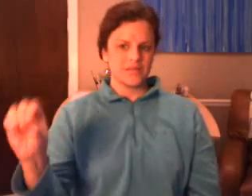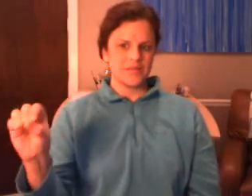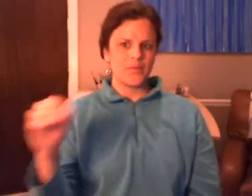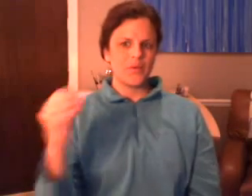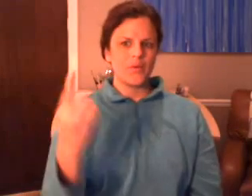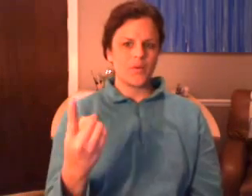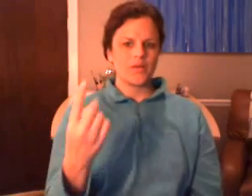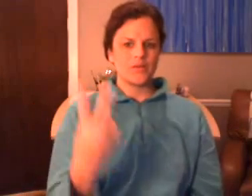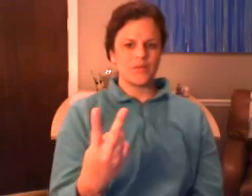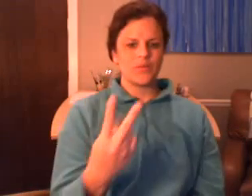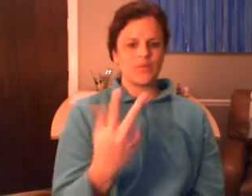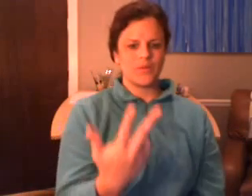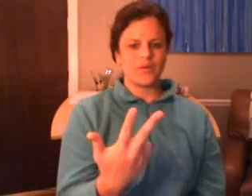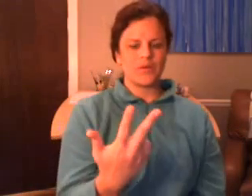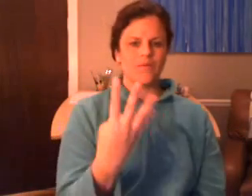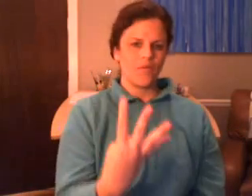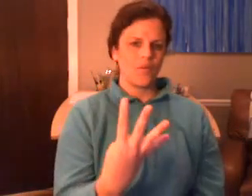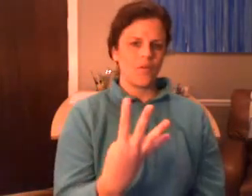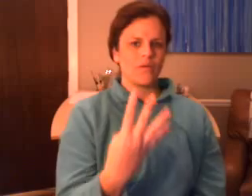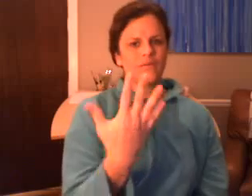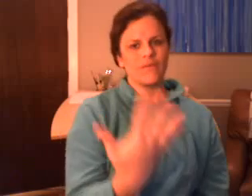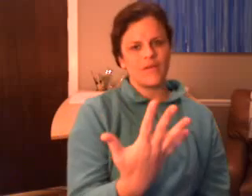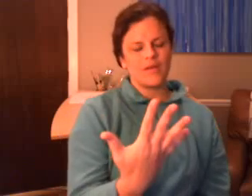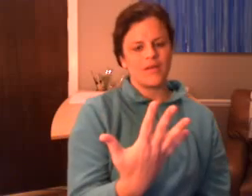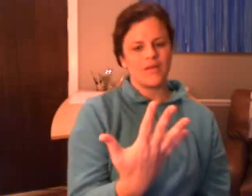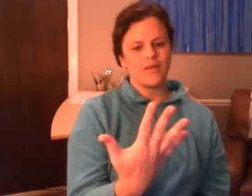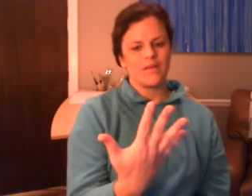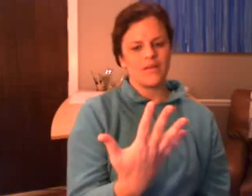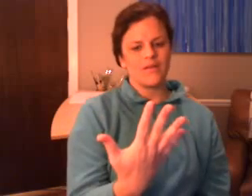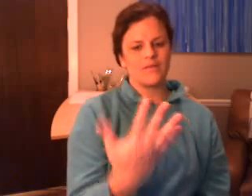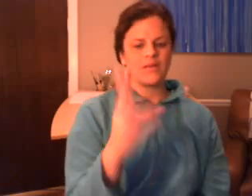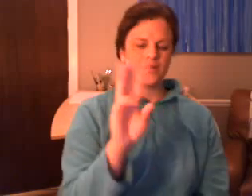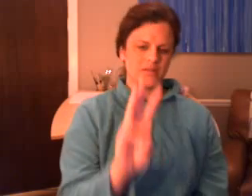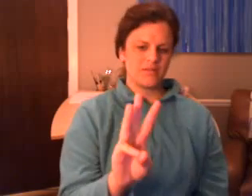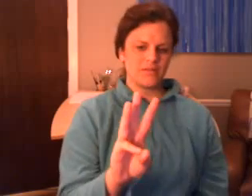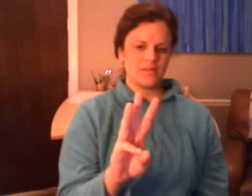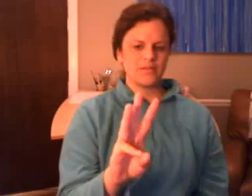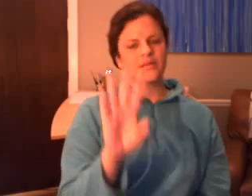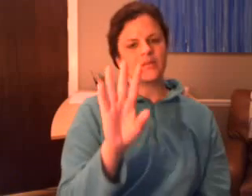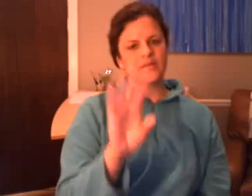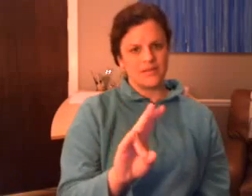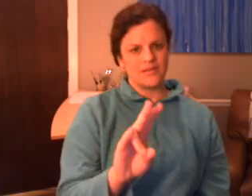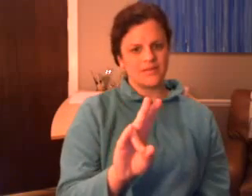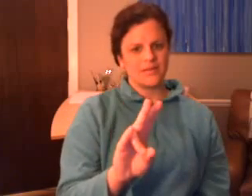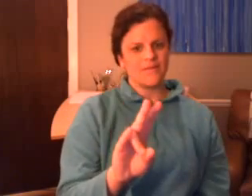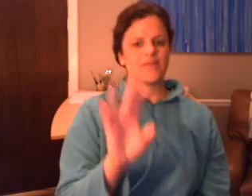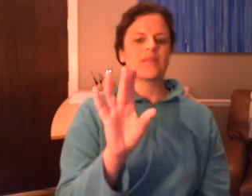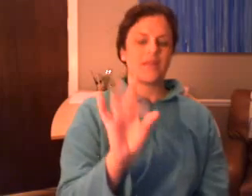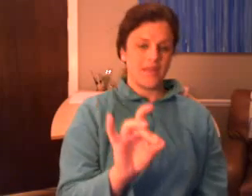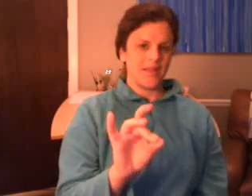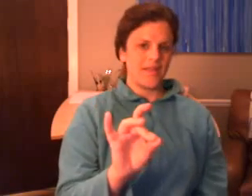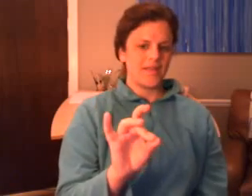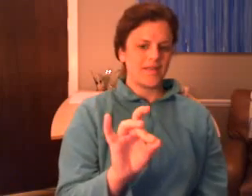2, 3, 4, 5, 6, 7,